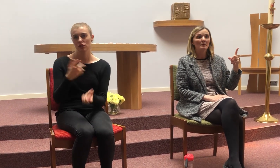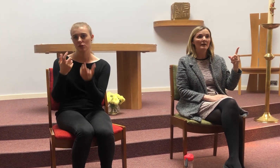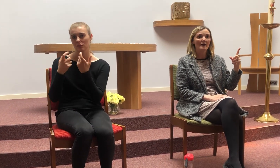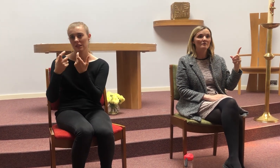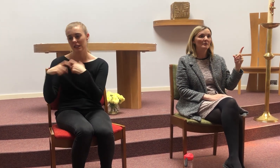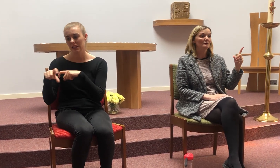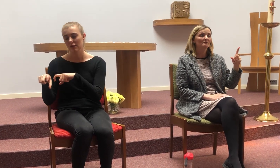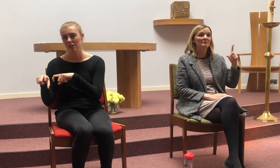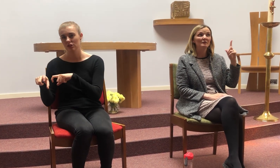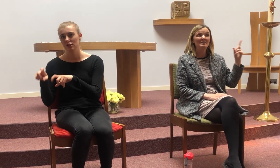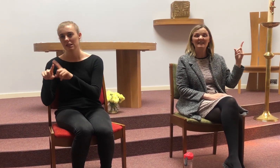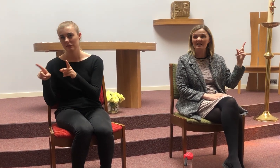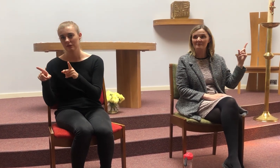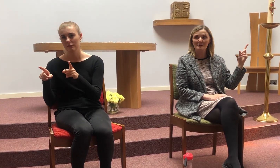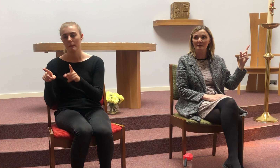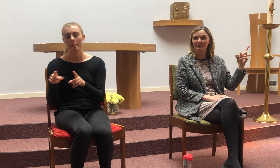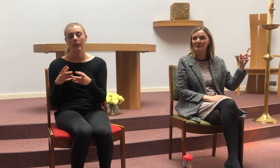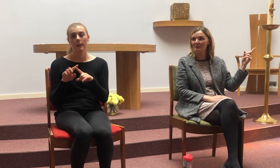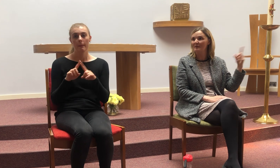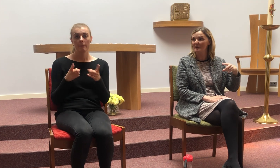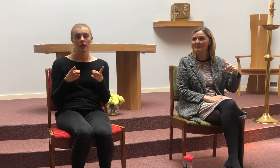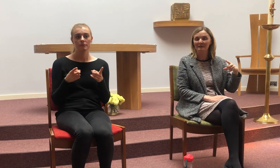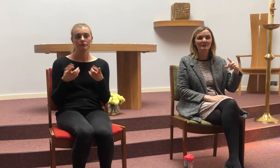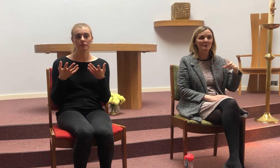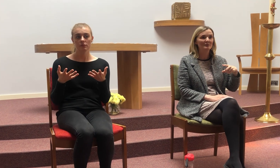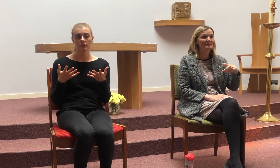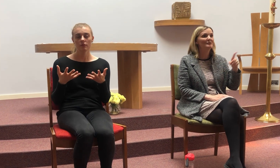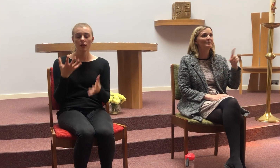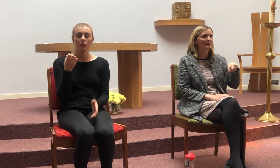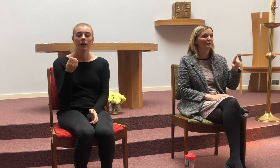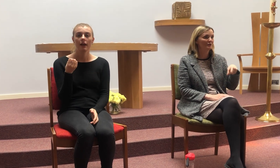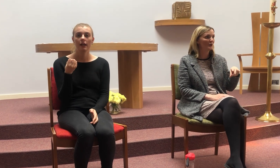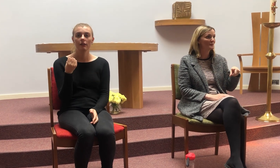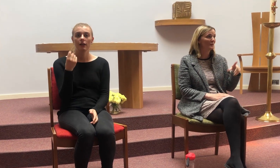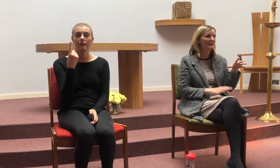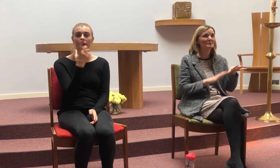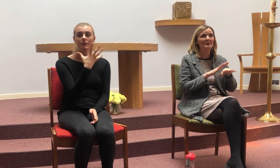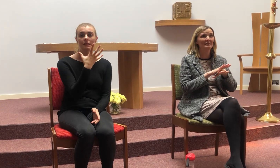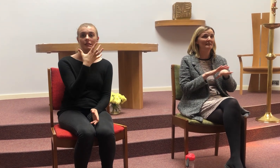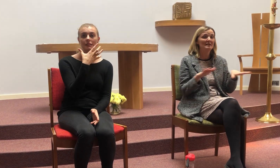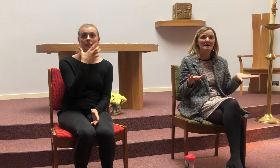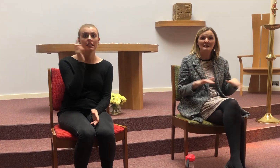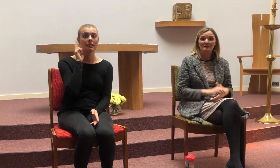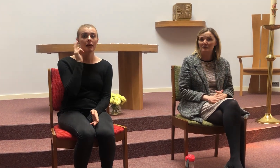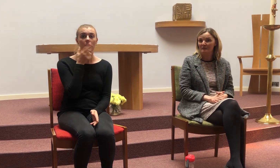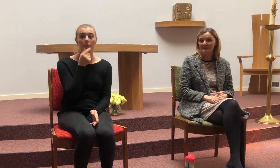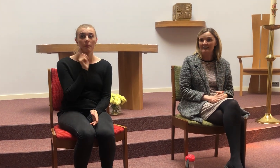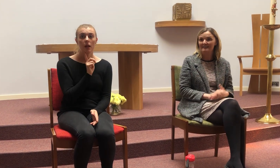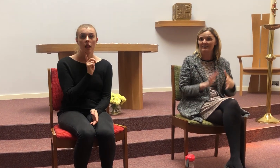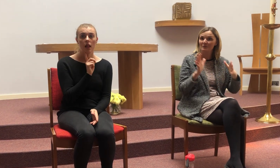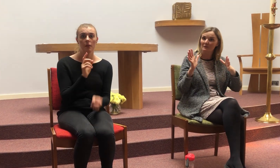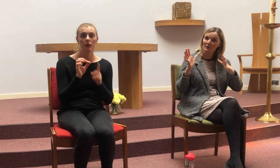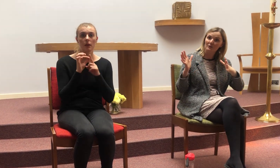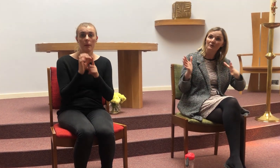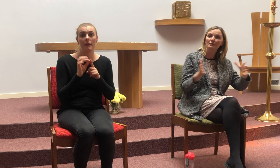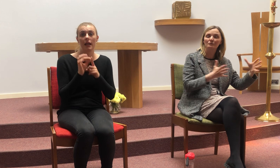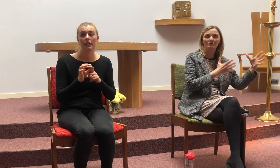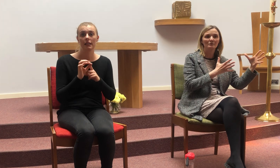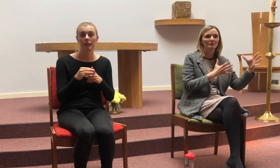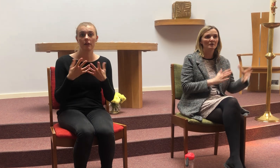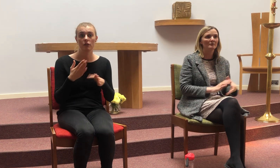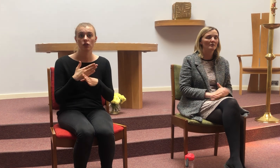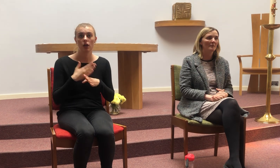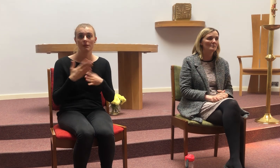So we have about 15 deaf people who are available to us to apply for jobs. So that's been just fantastic. So we've a